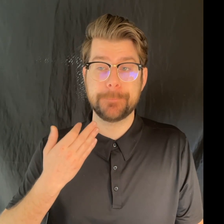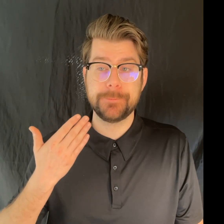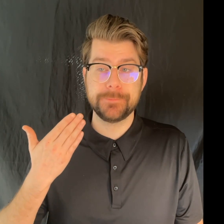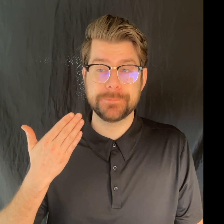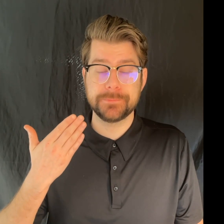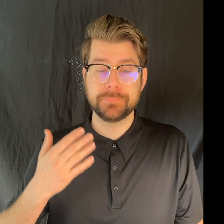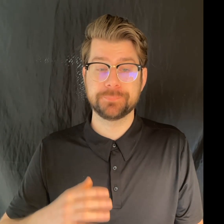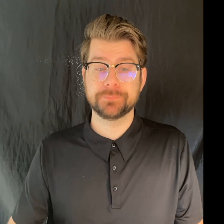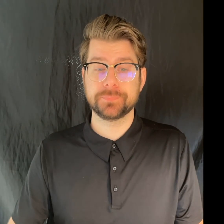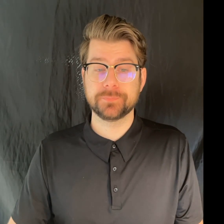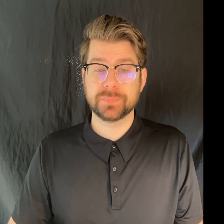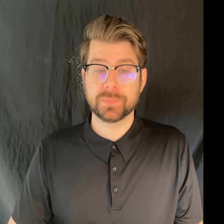him,